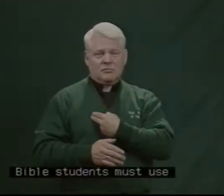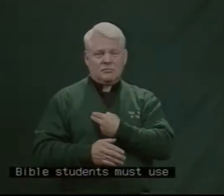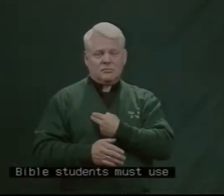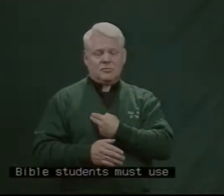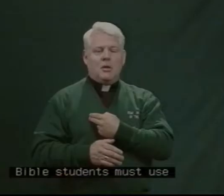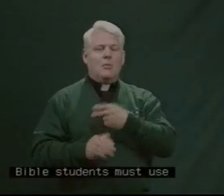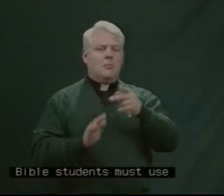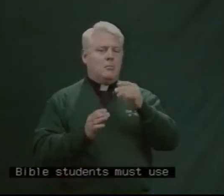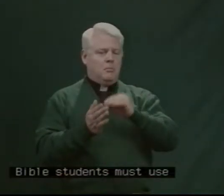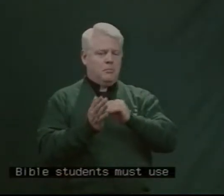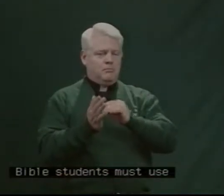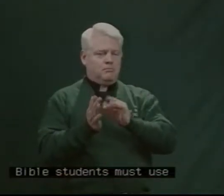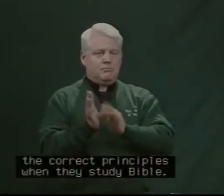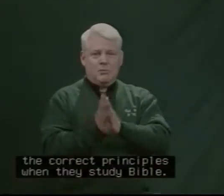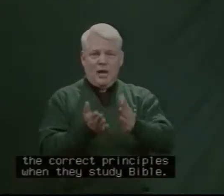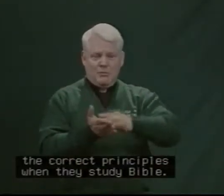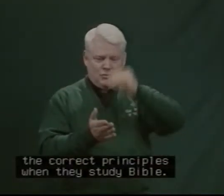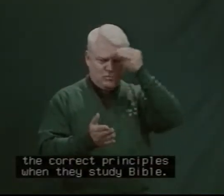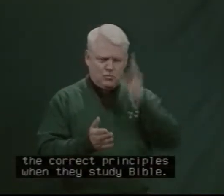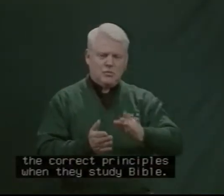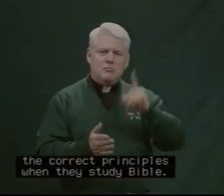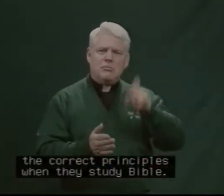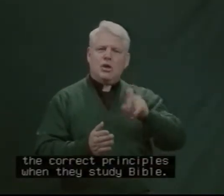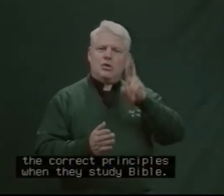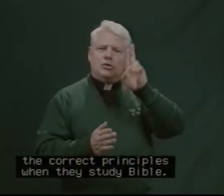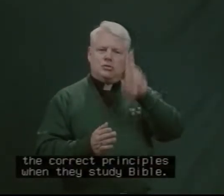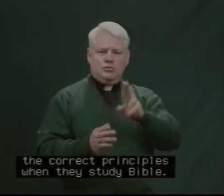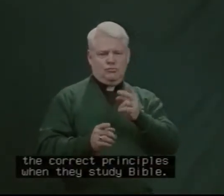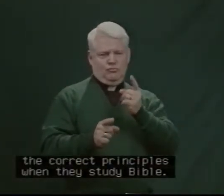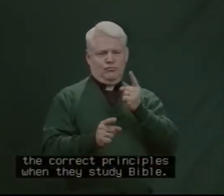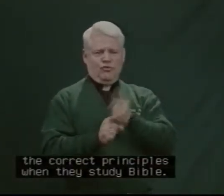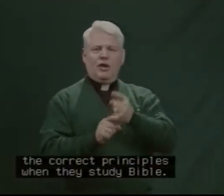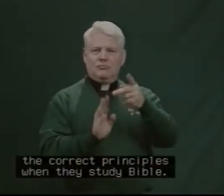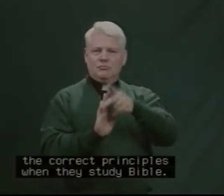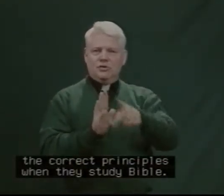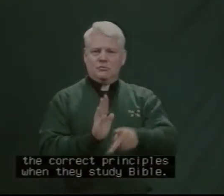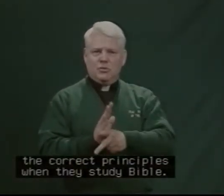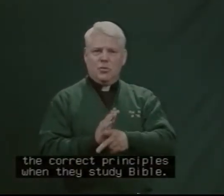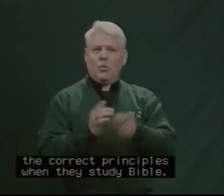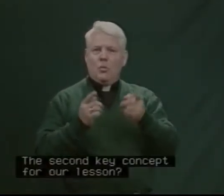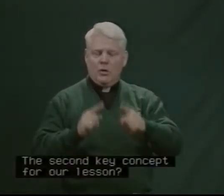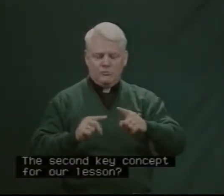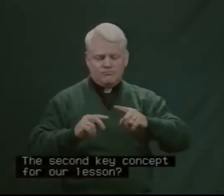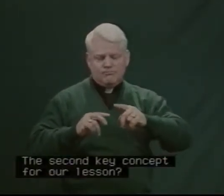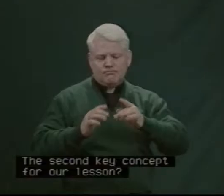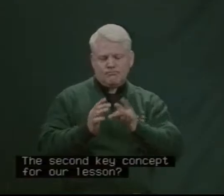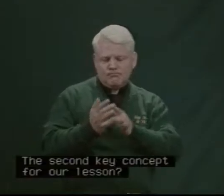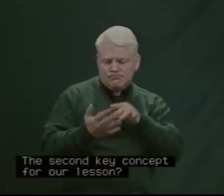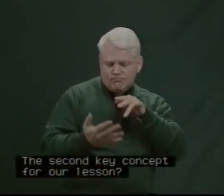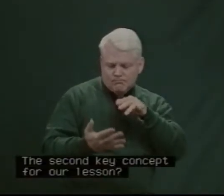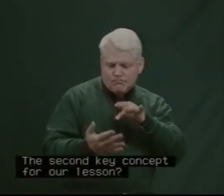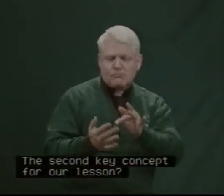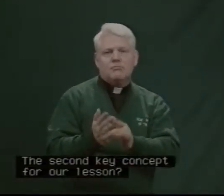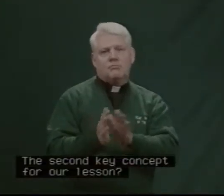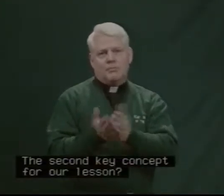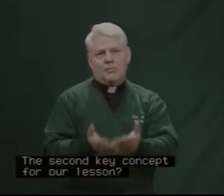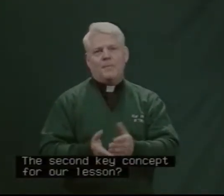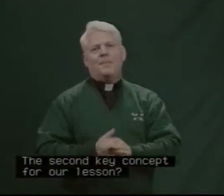Bible students must use the correct principles when they study the Bible. The second key concept